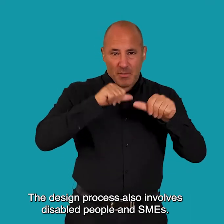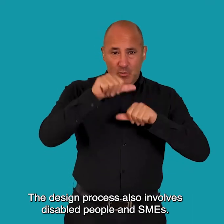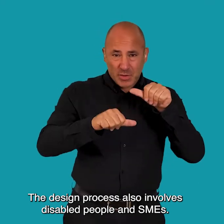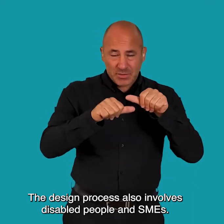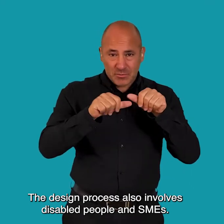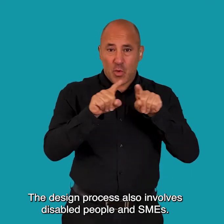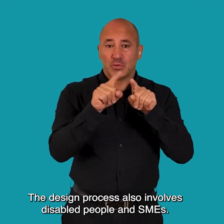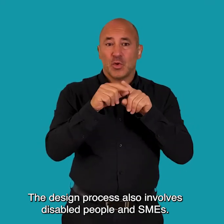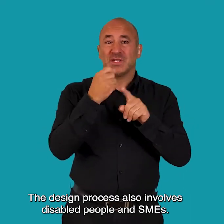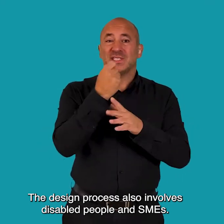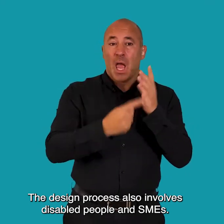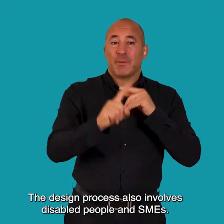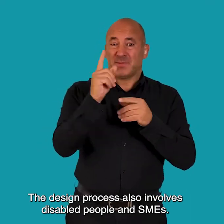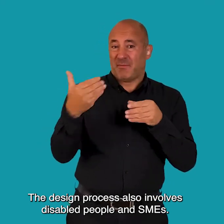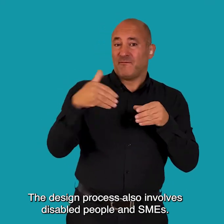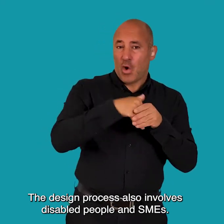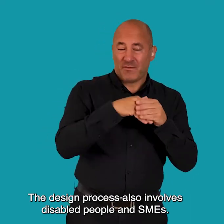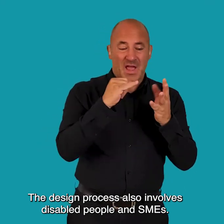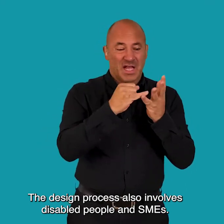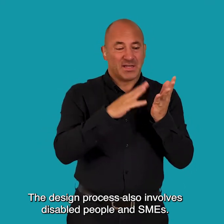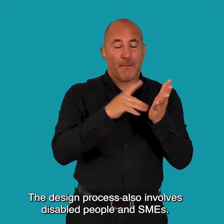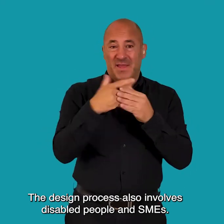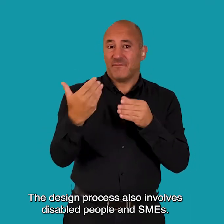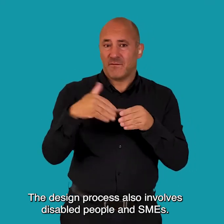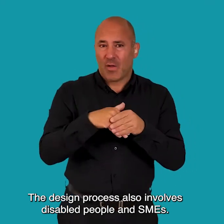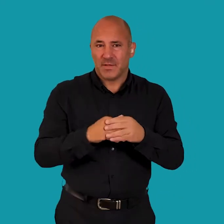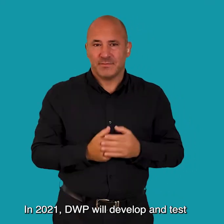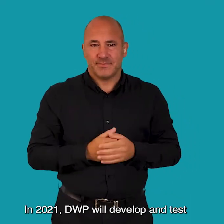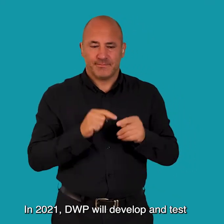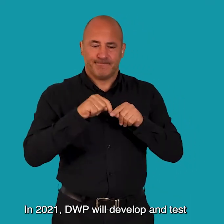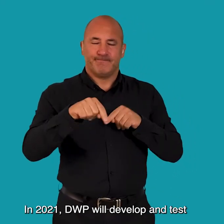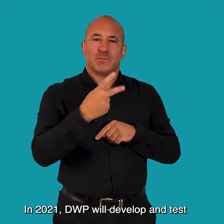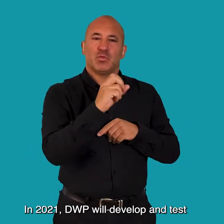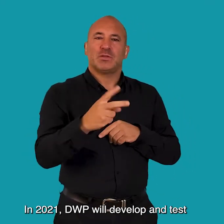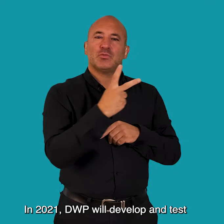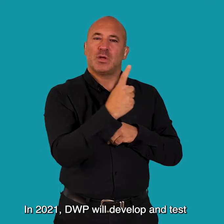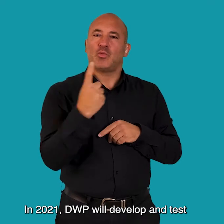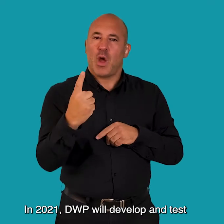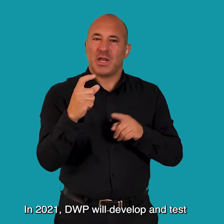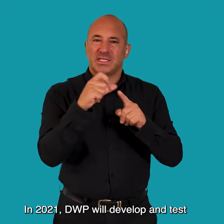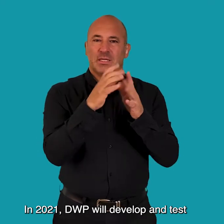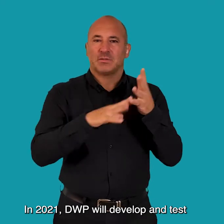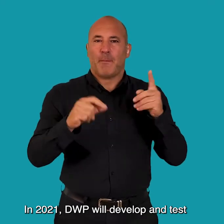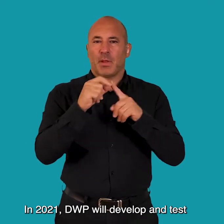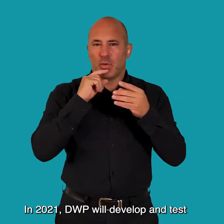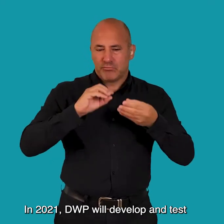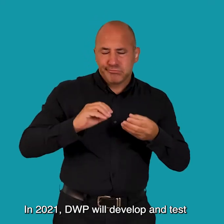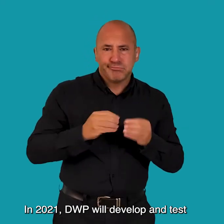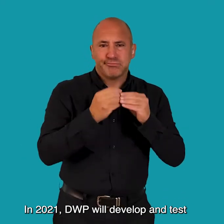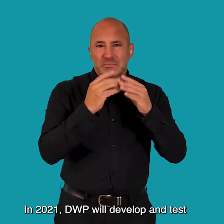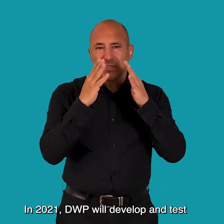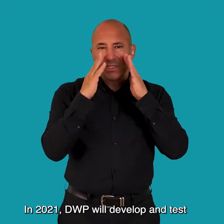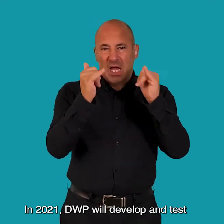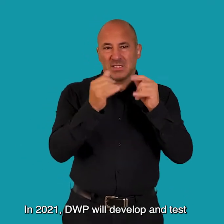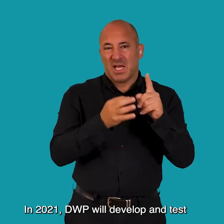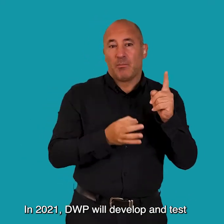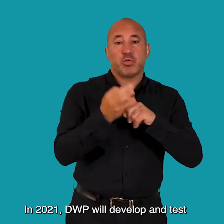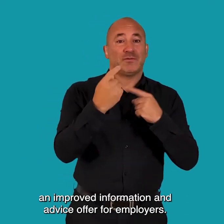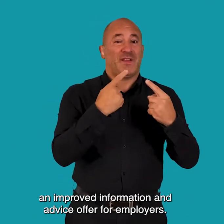involves disabled people and SMEs. In 2021, DWP will develop and test an